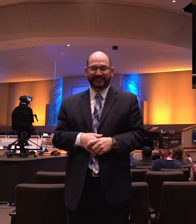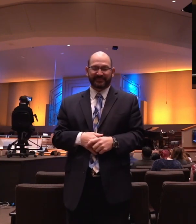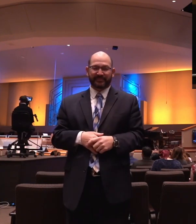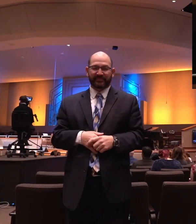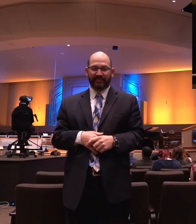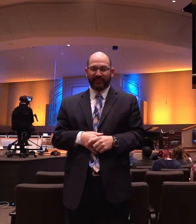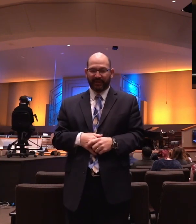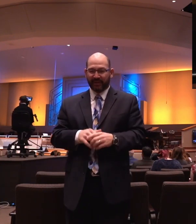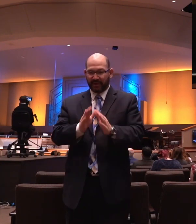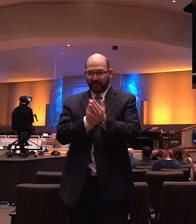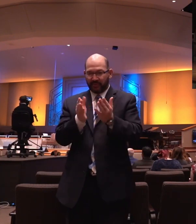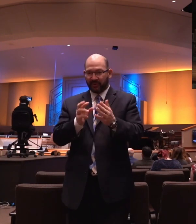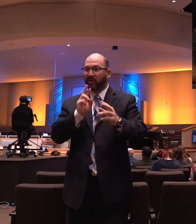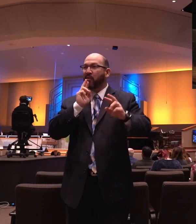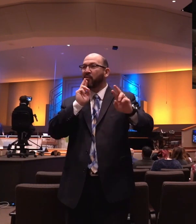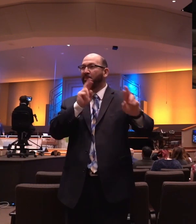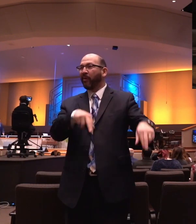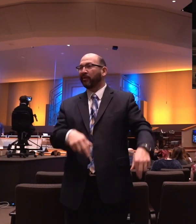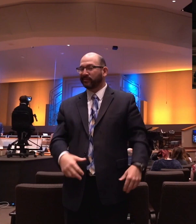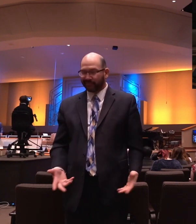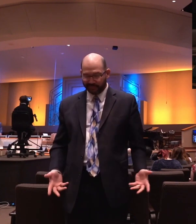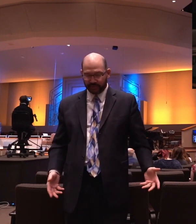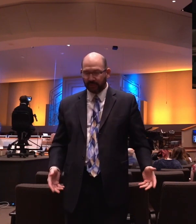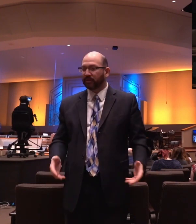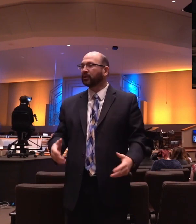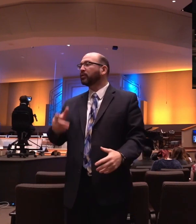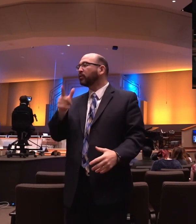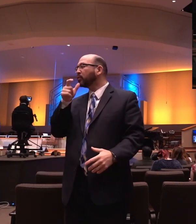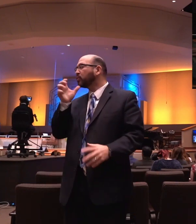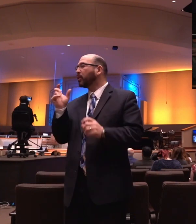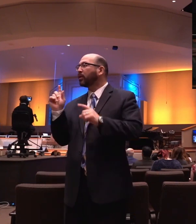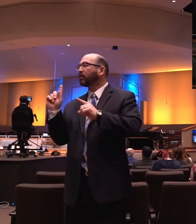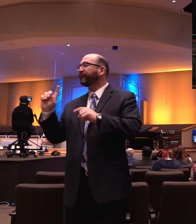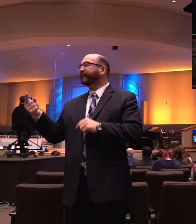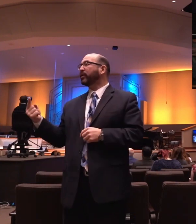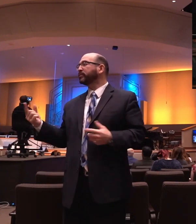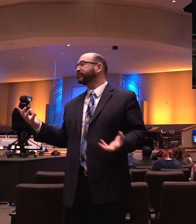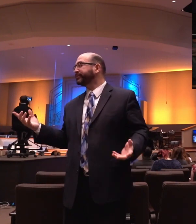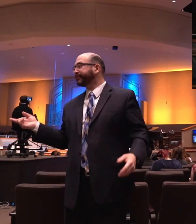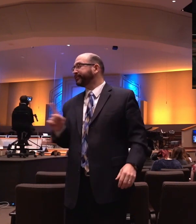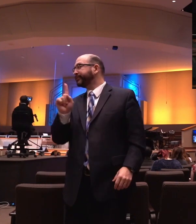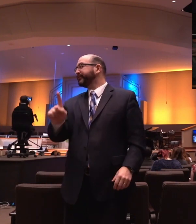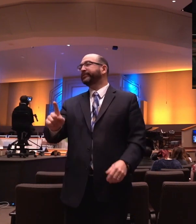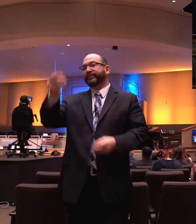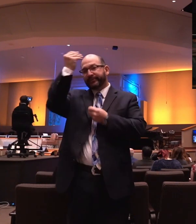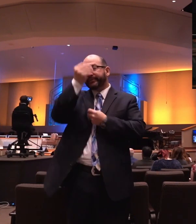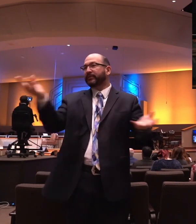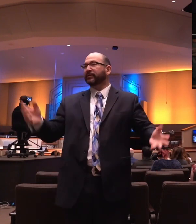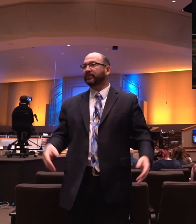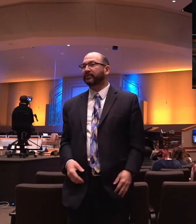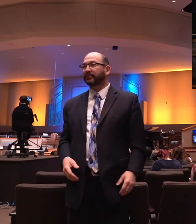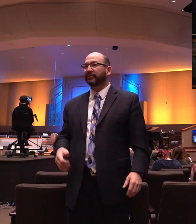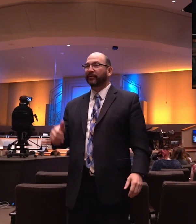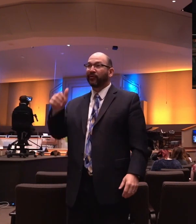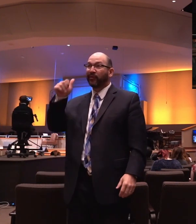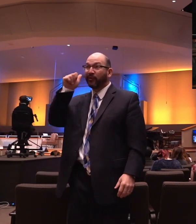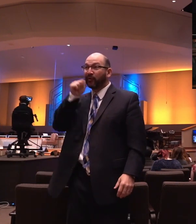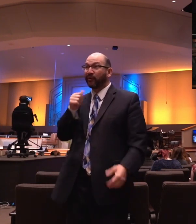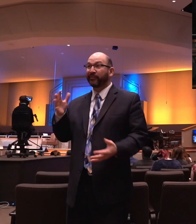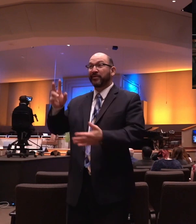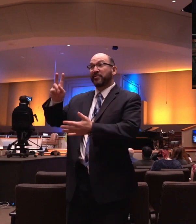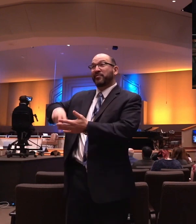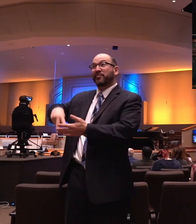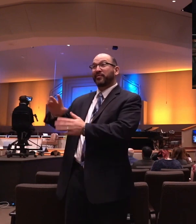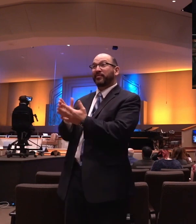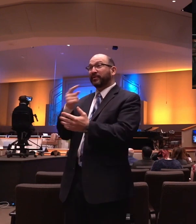Book report day. The teacher would say, all right, who wants to go first? And some girl who actually read the